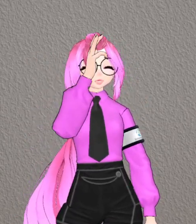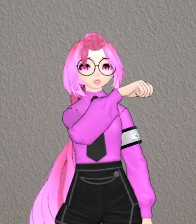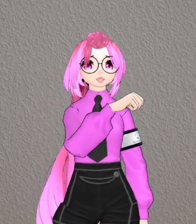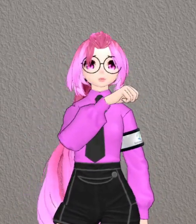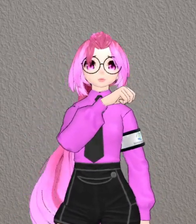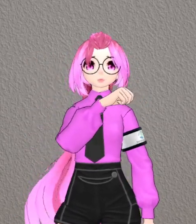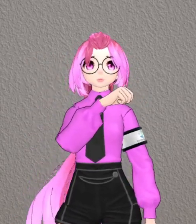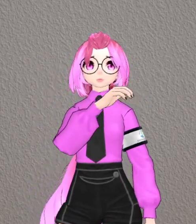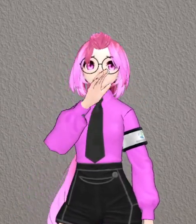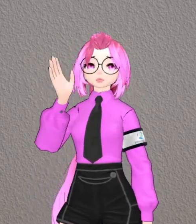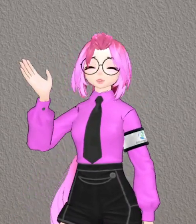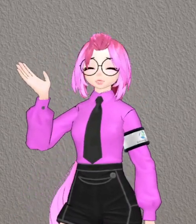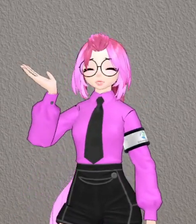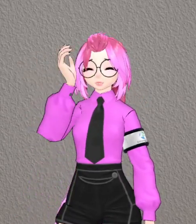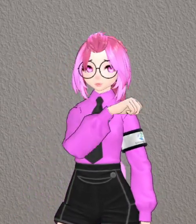it. Guess.